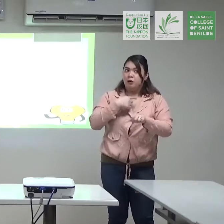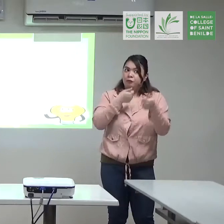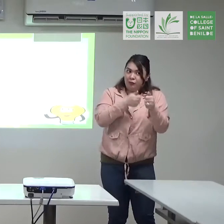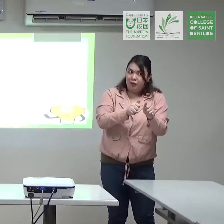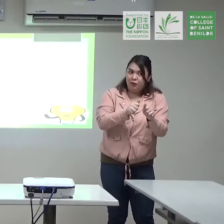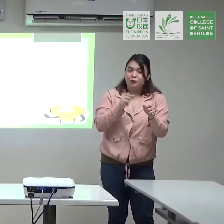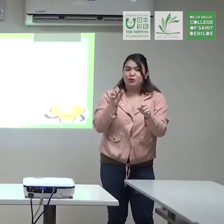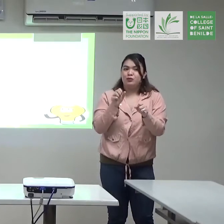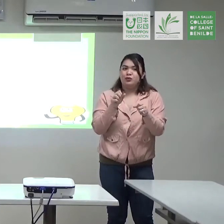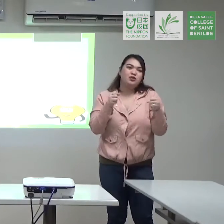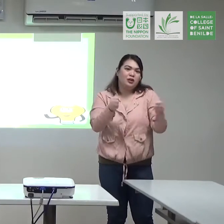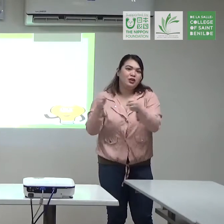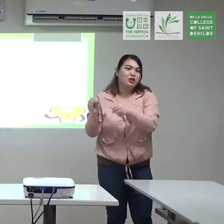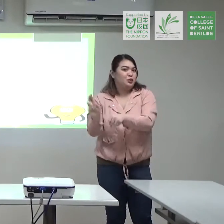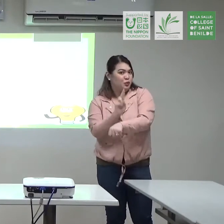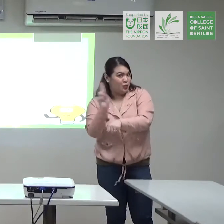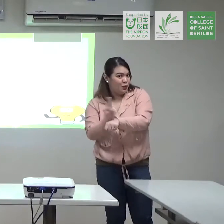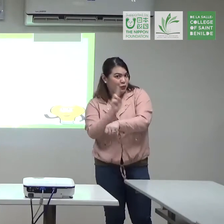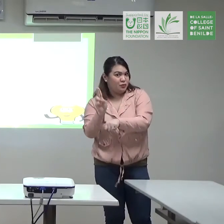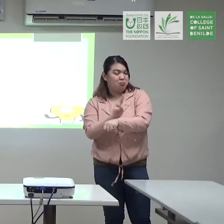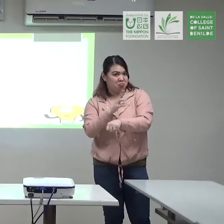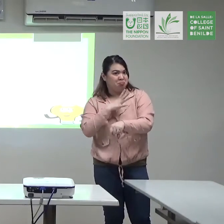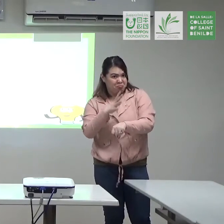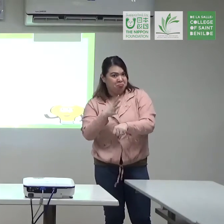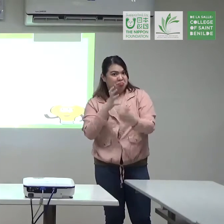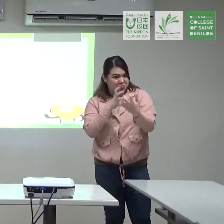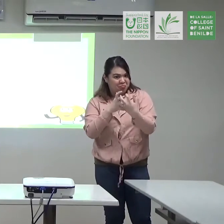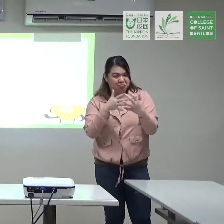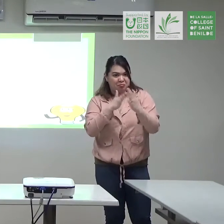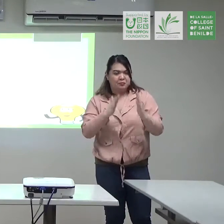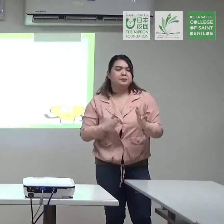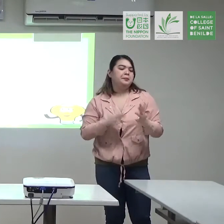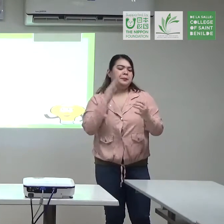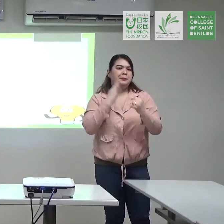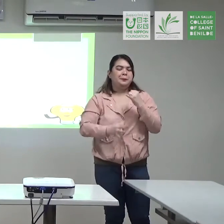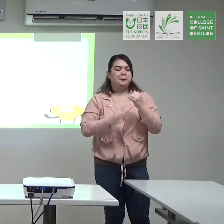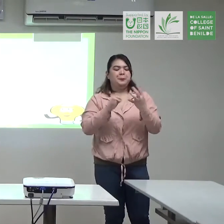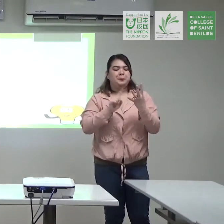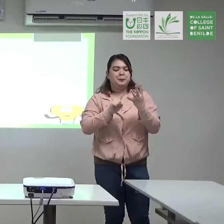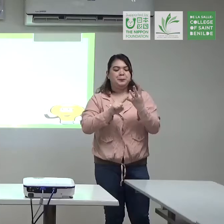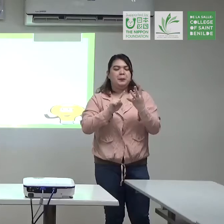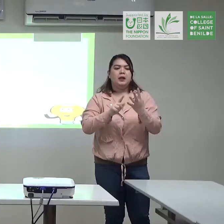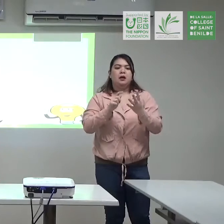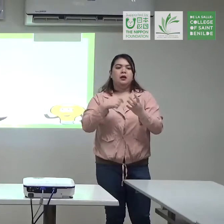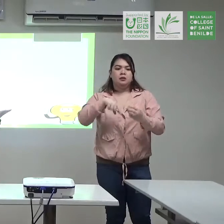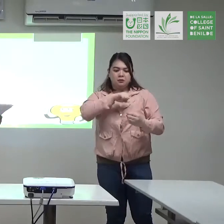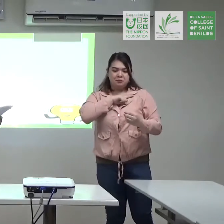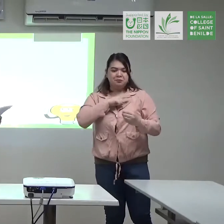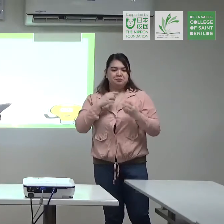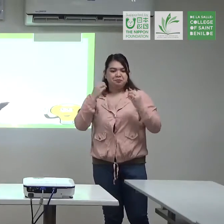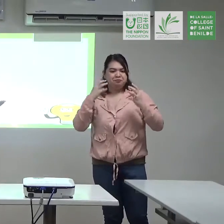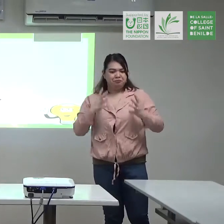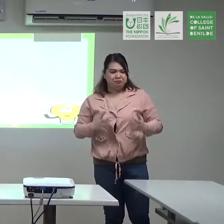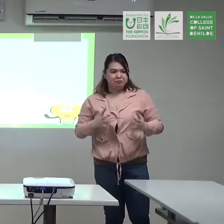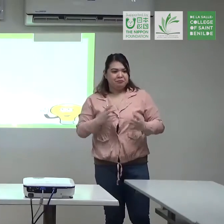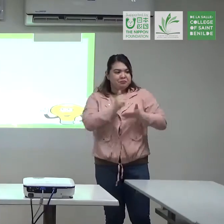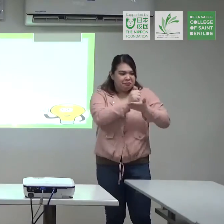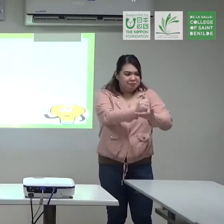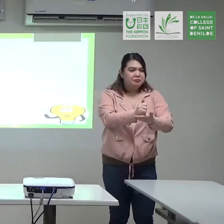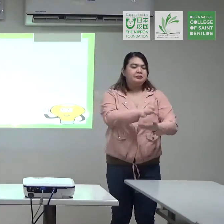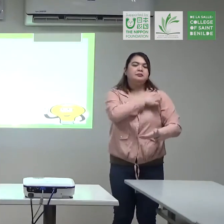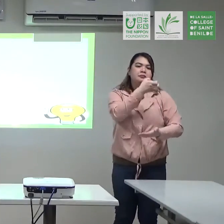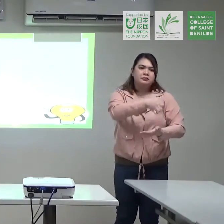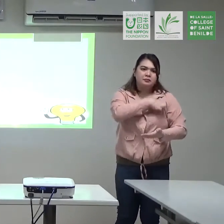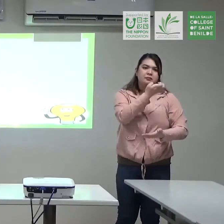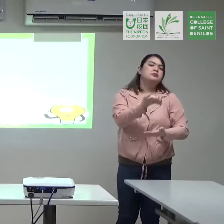on? Finally, as teachers, you help students manage their emotions